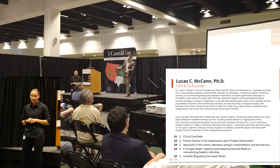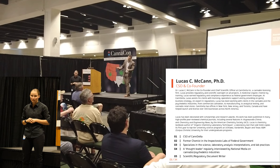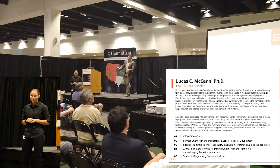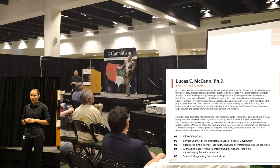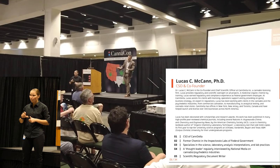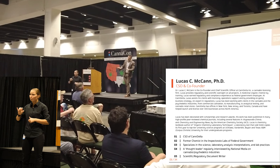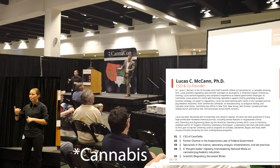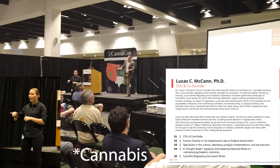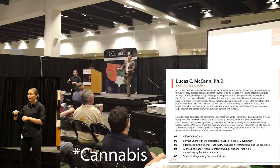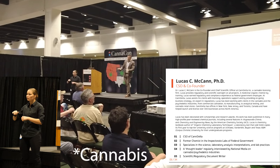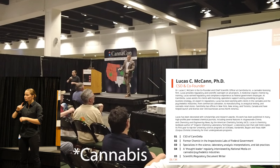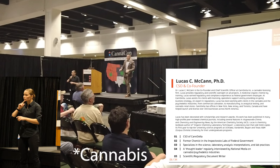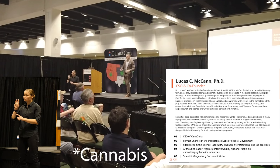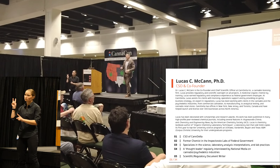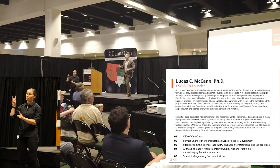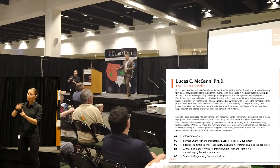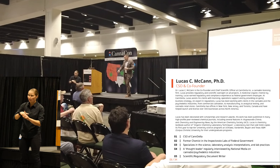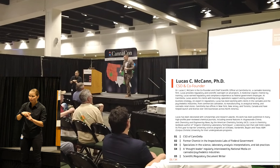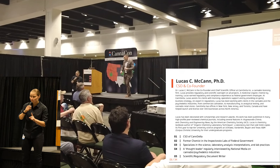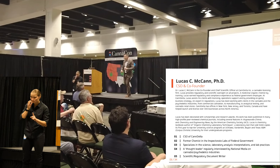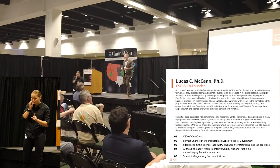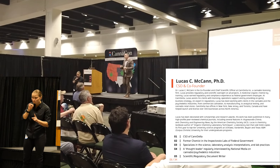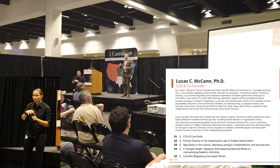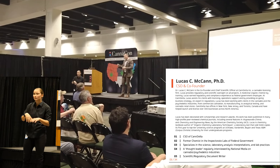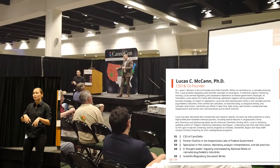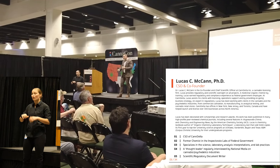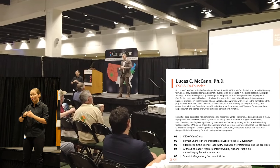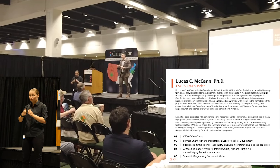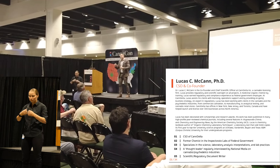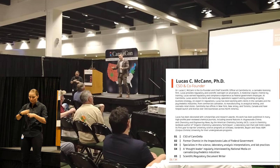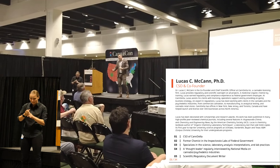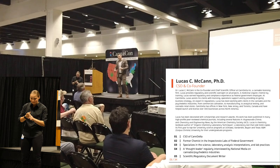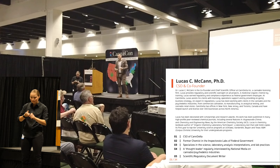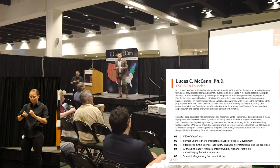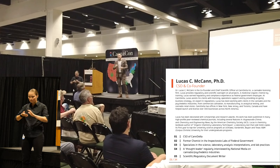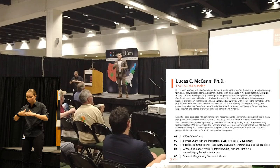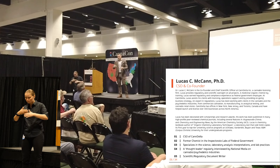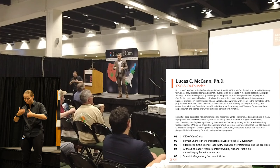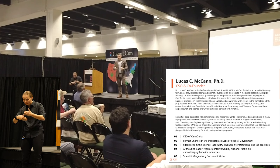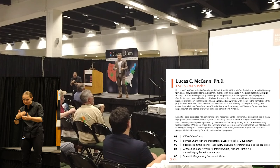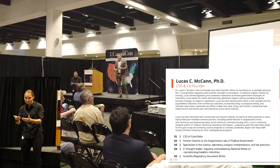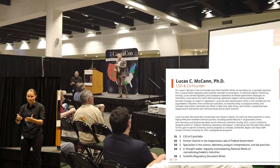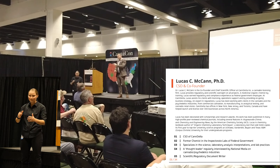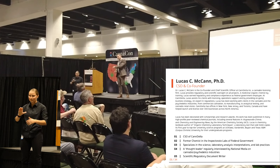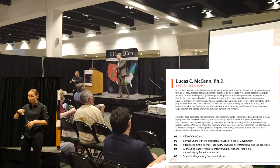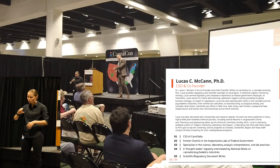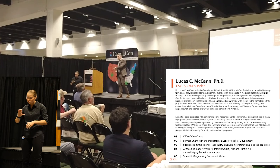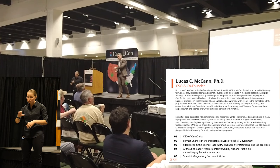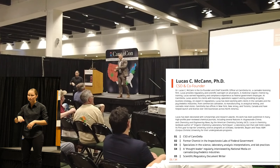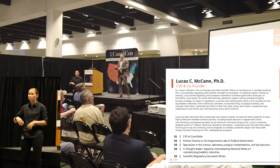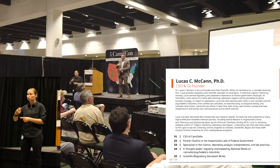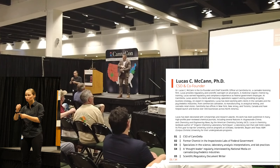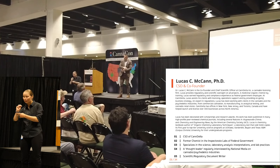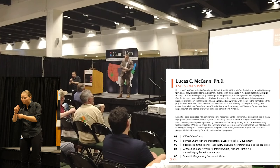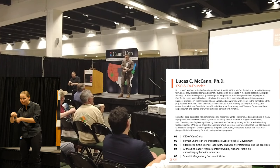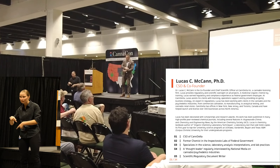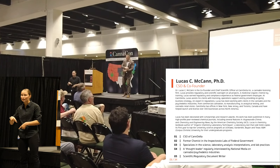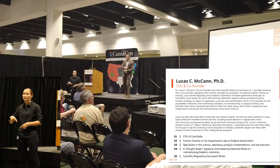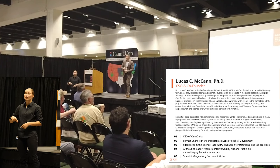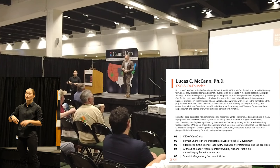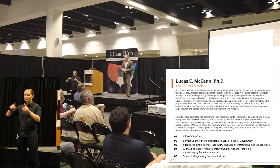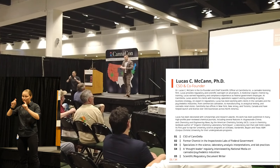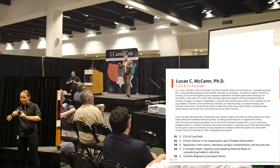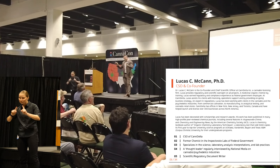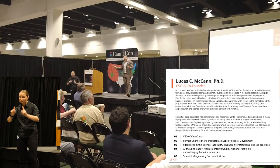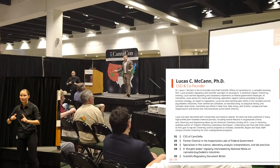wildly applicable to chemistry in terms of manufacturing, processing, extraction, CPG, GMP, analytical